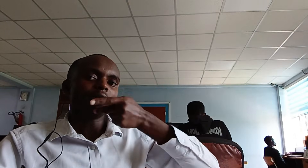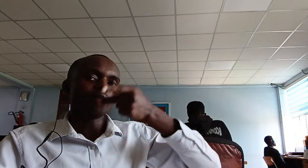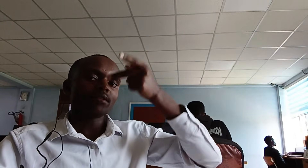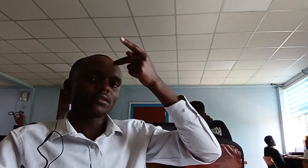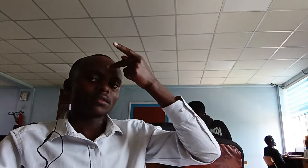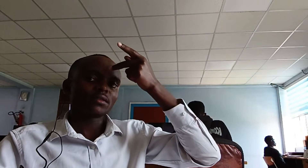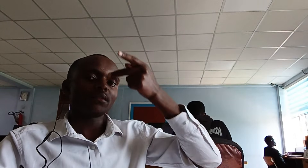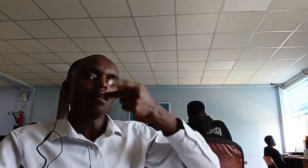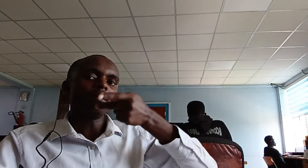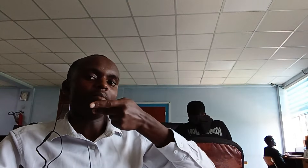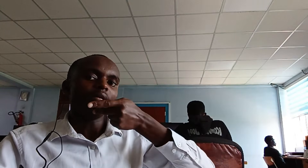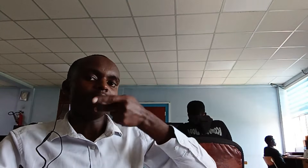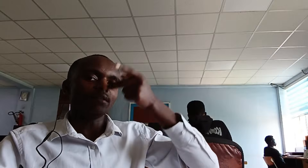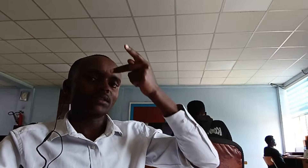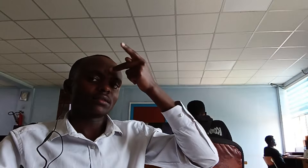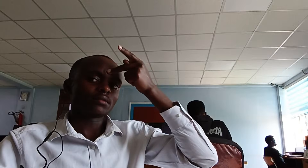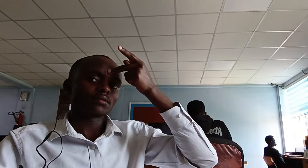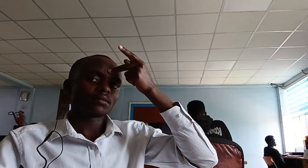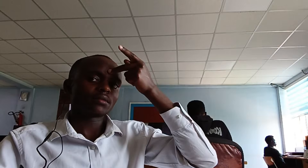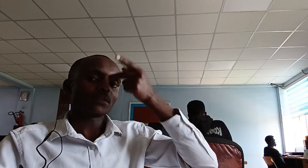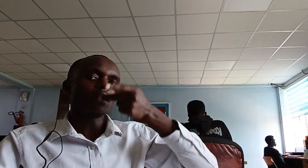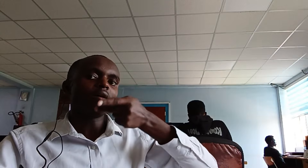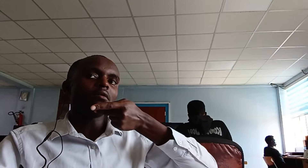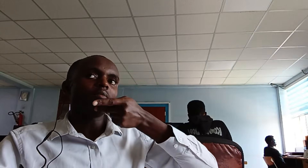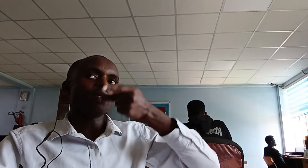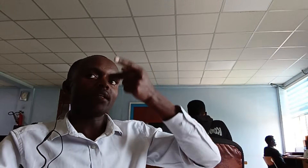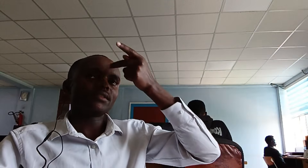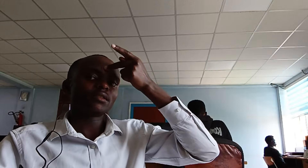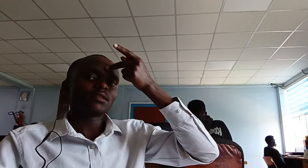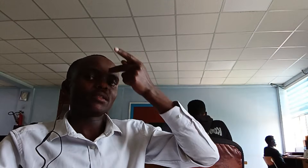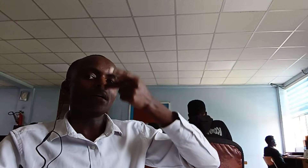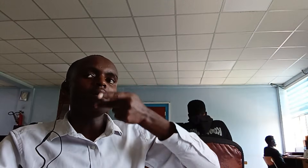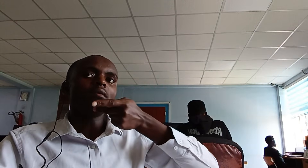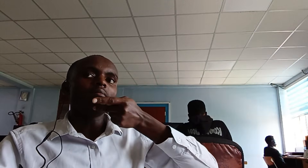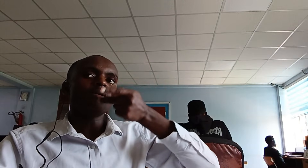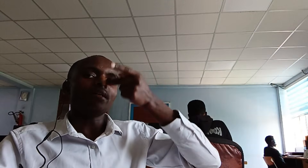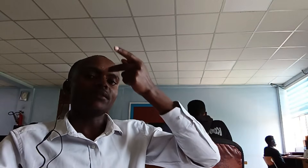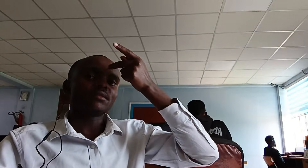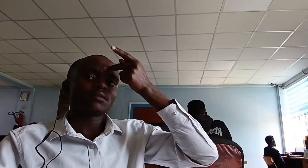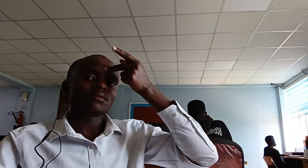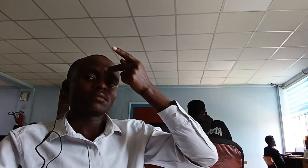Parent. Parents. Parent. Parents.